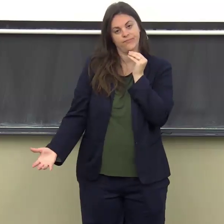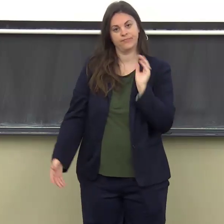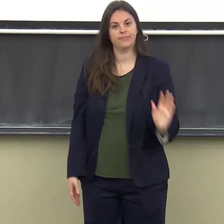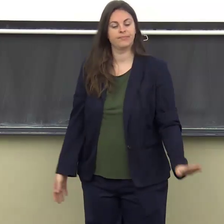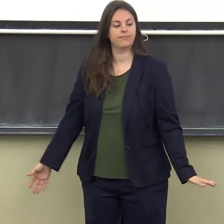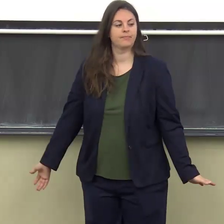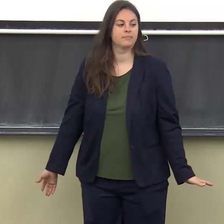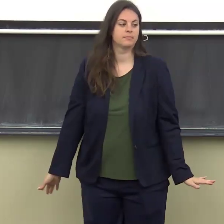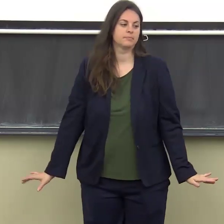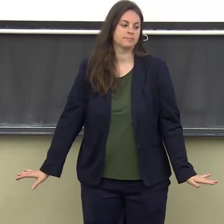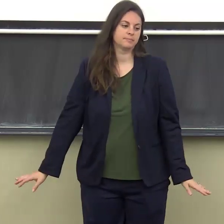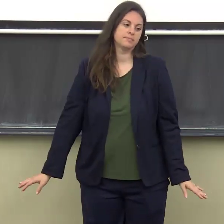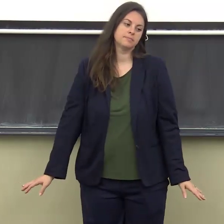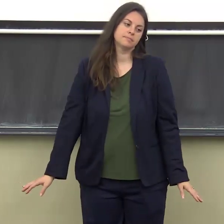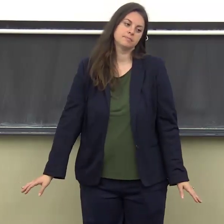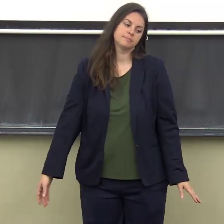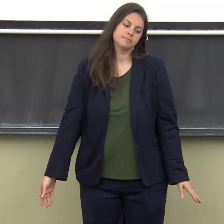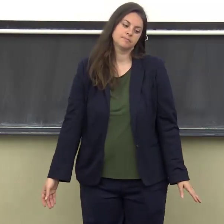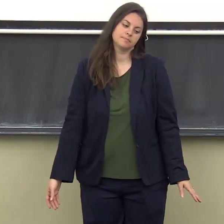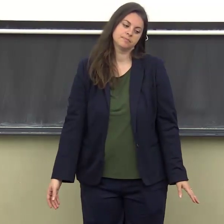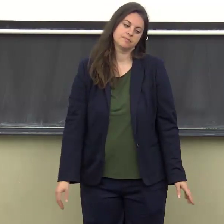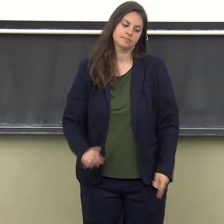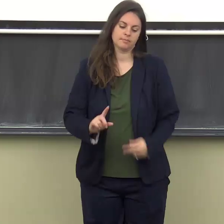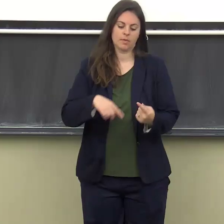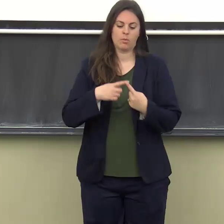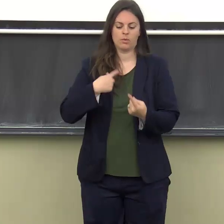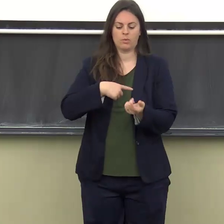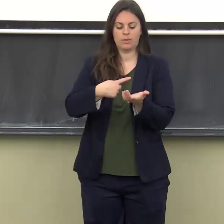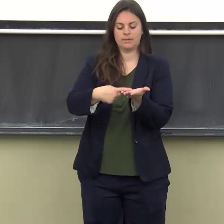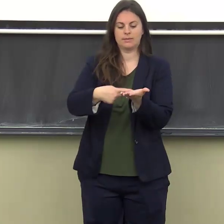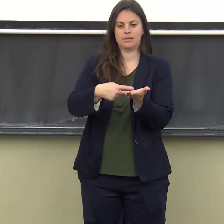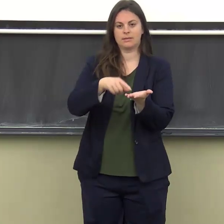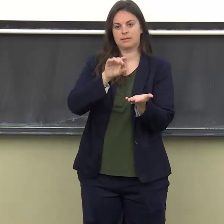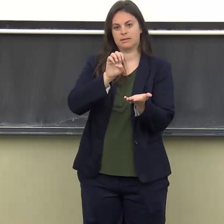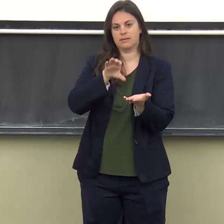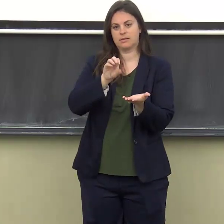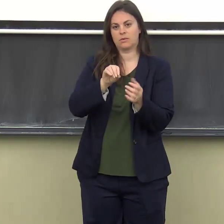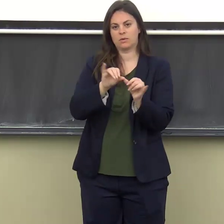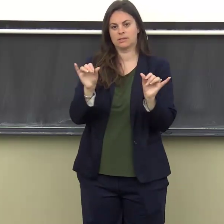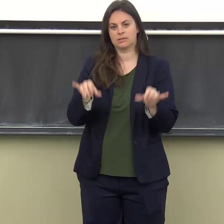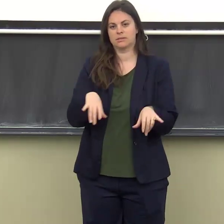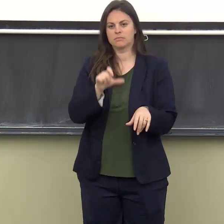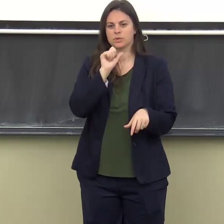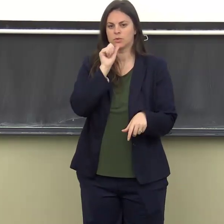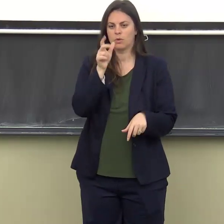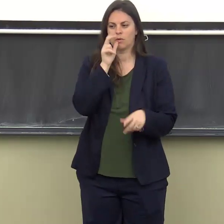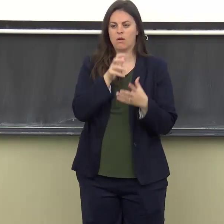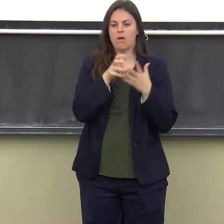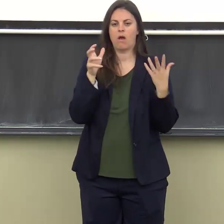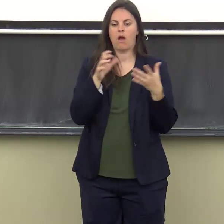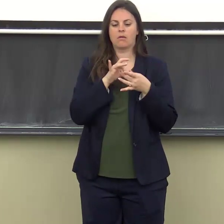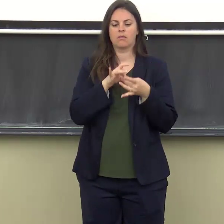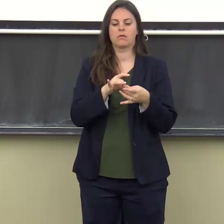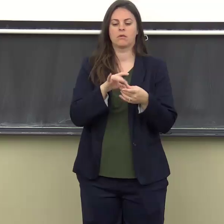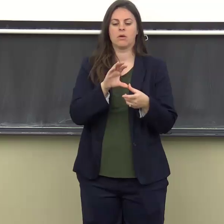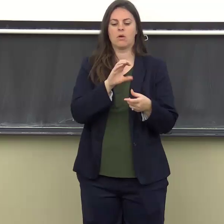unfortunately, we have, when we talk about ecosystems, you don't hear very much about things like cooperatives, but there are